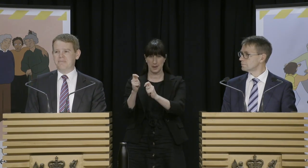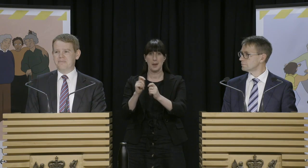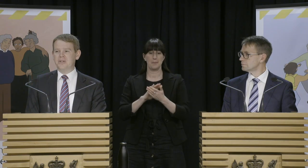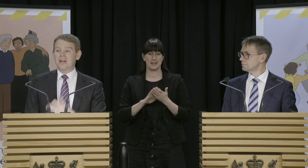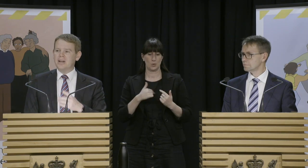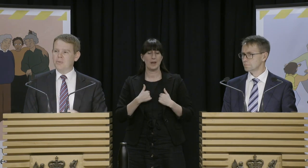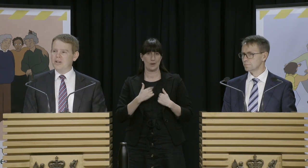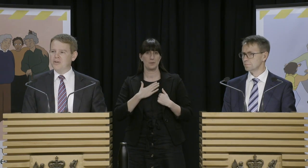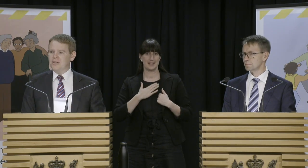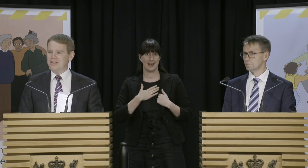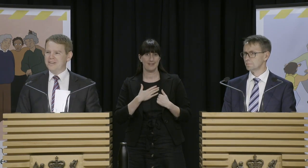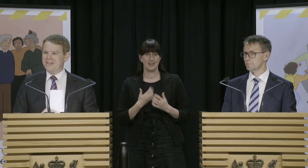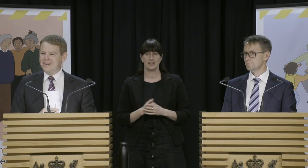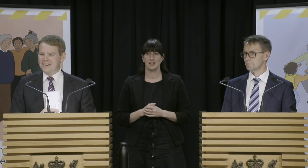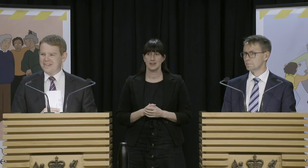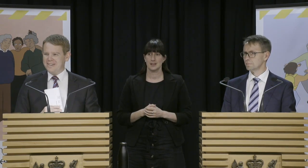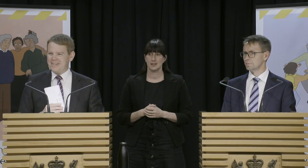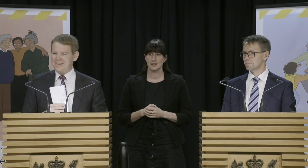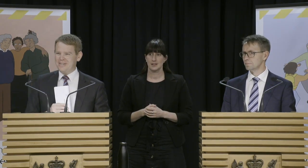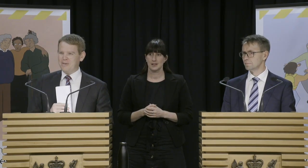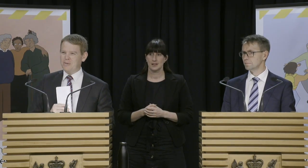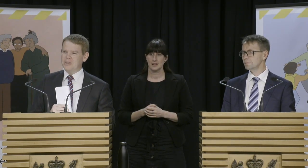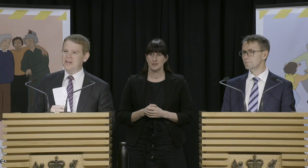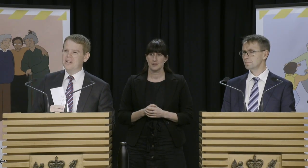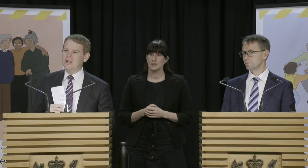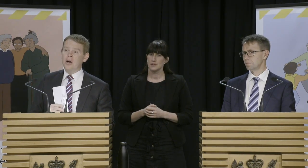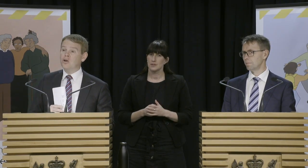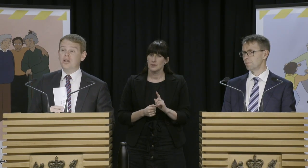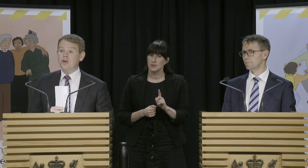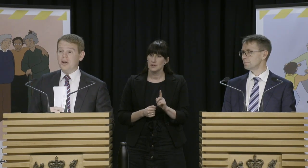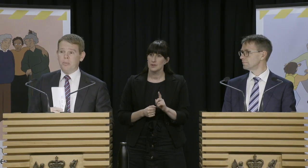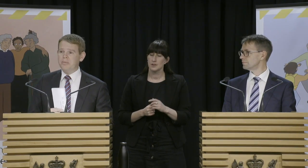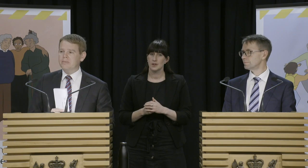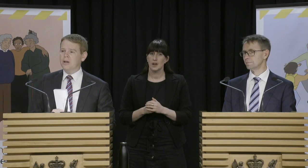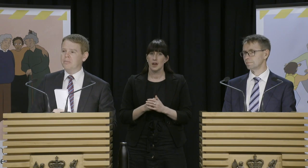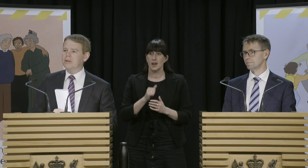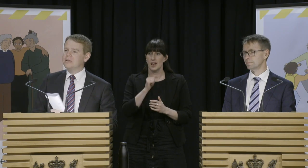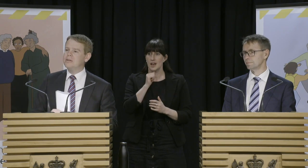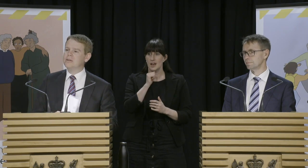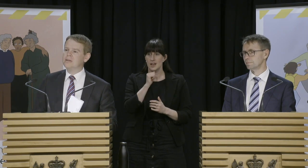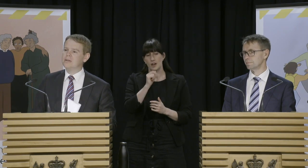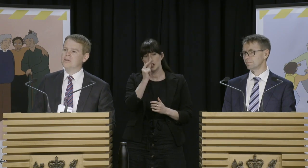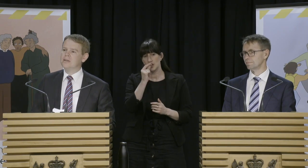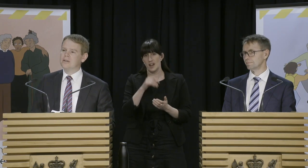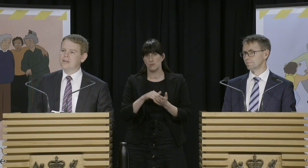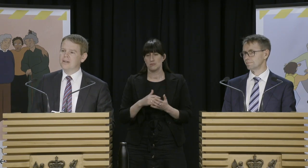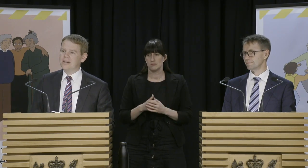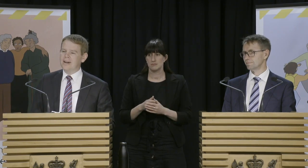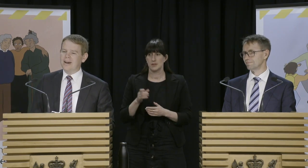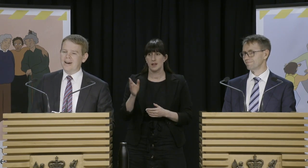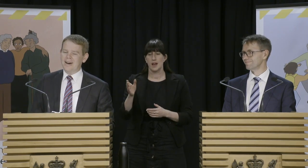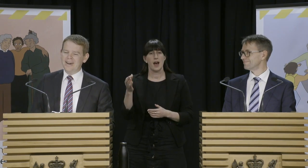COVID-19. And we'll leave What it. night will IP waiver though. Like, I mean, What was that? Oh, it could help. What night will you finally sleep easy?